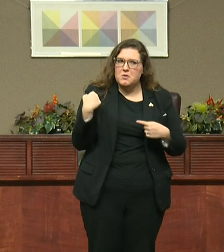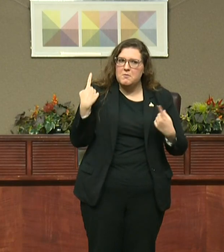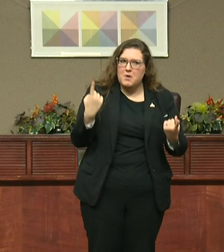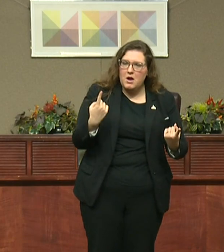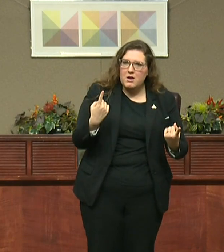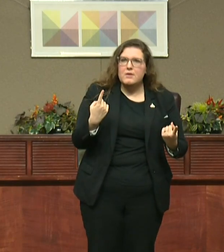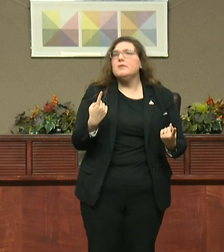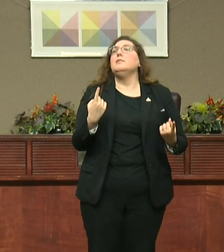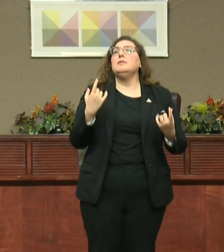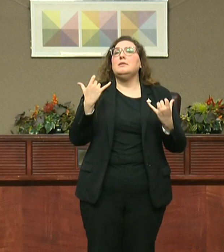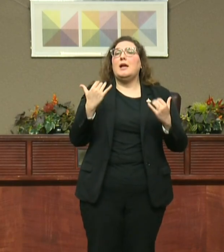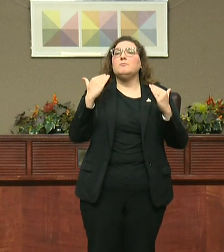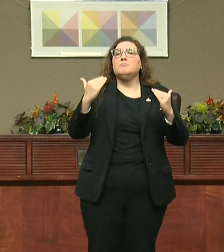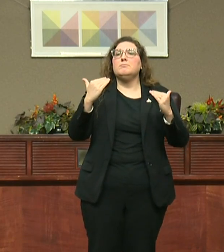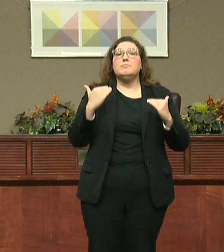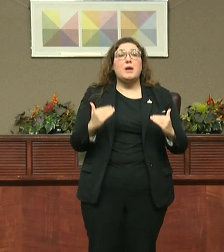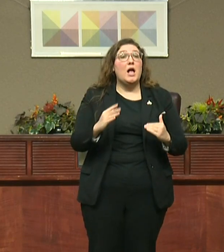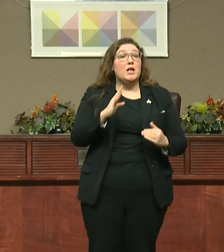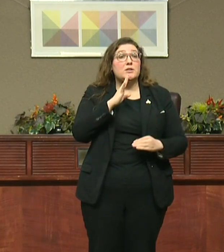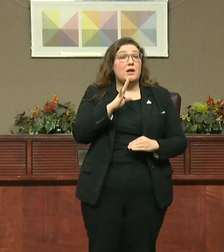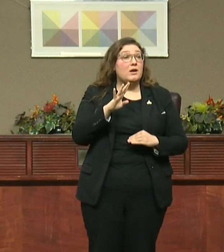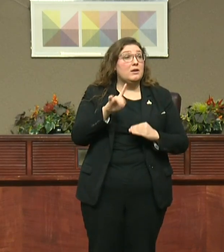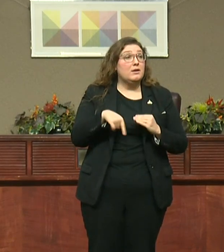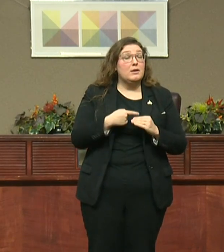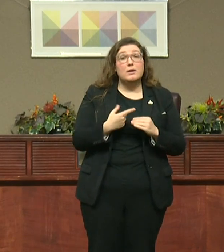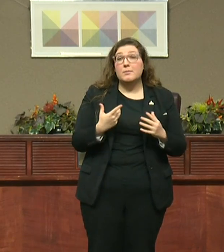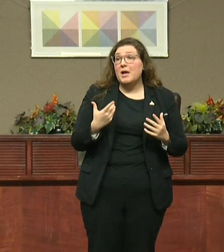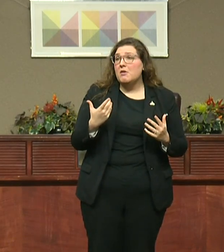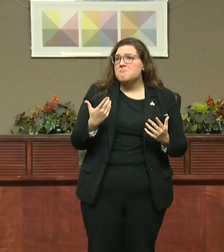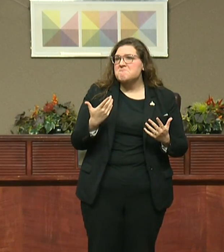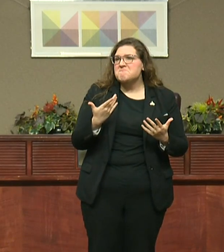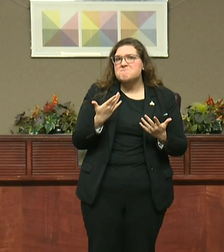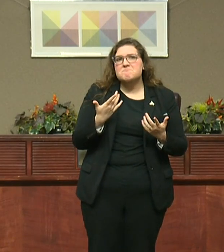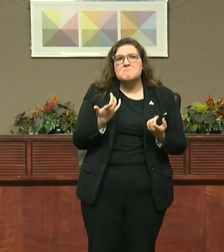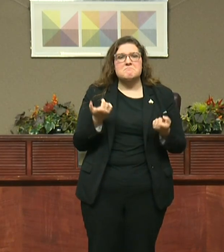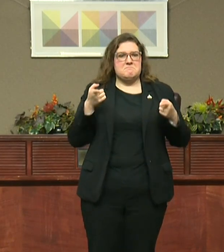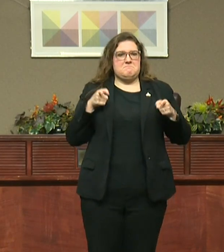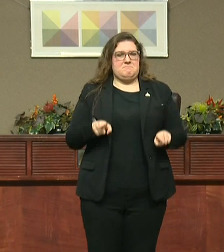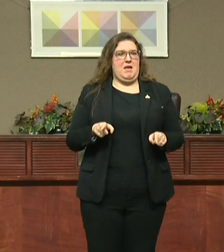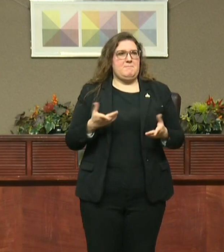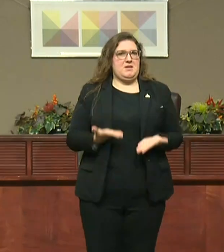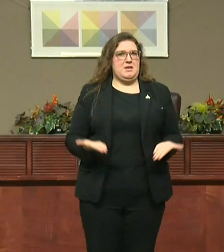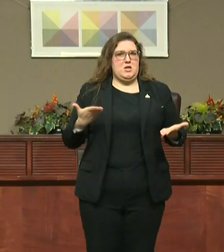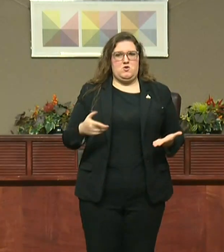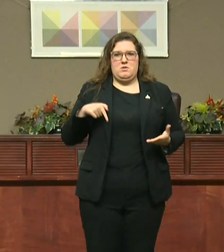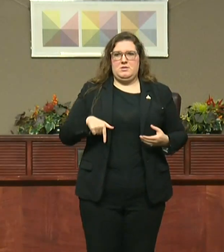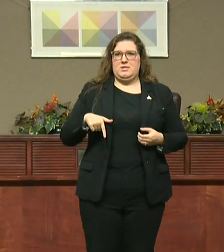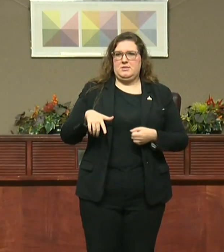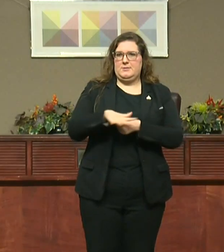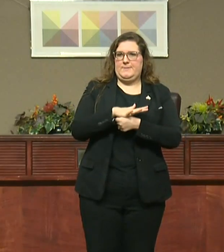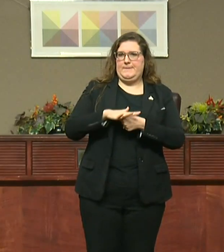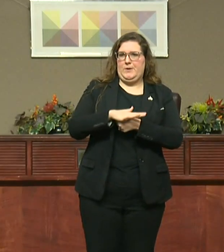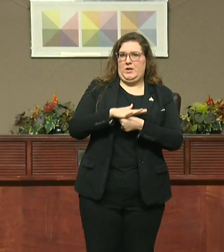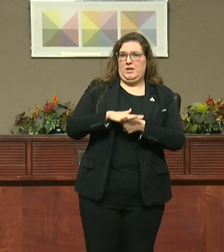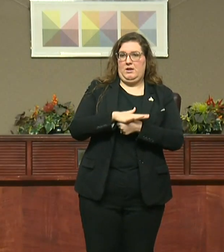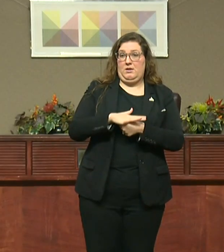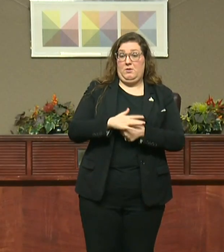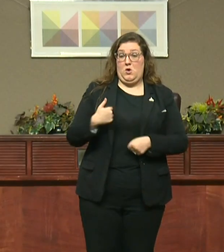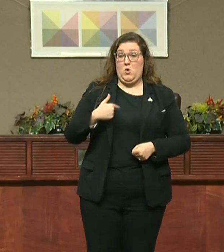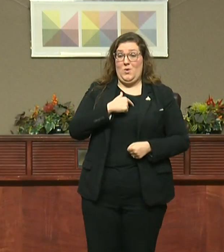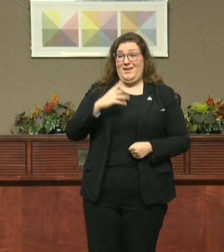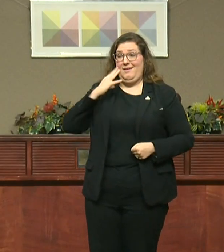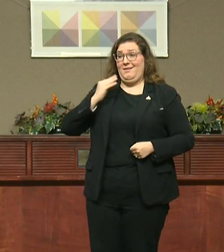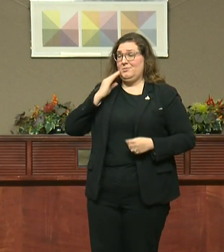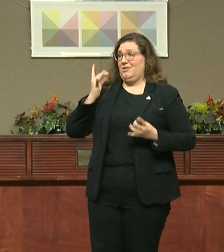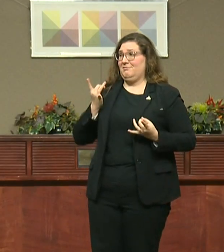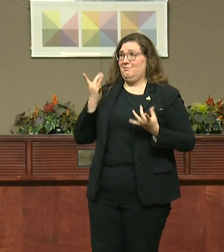talk about some other initiatives that are going on in our community. I want to spotlight that when we go through a crisis and when the